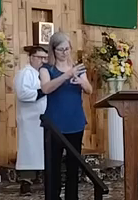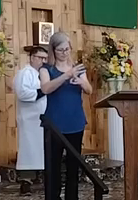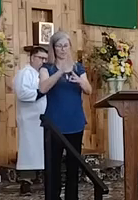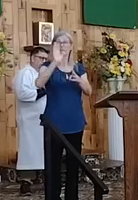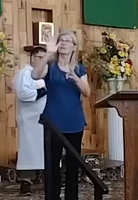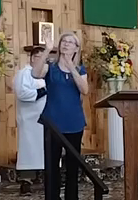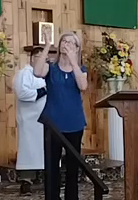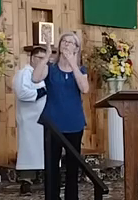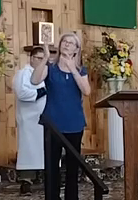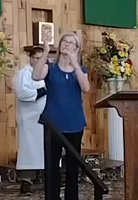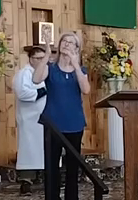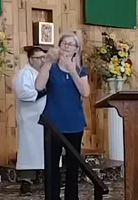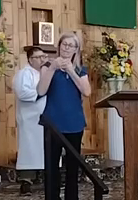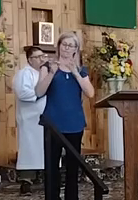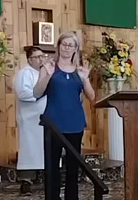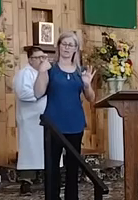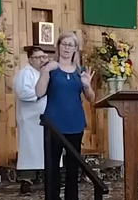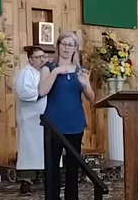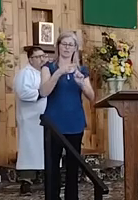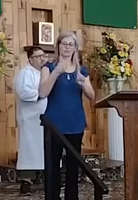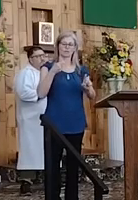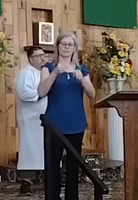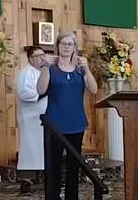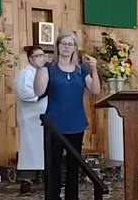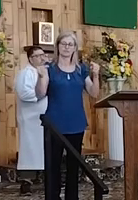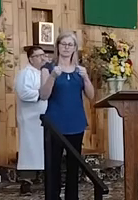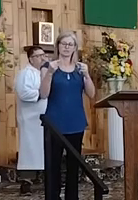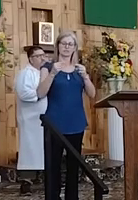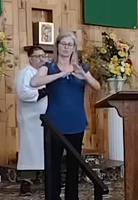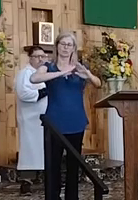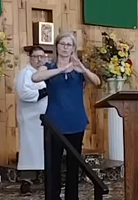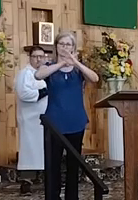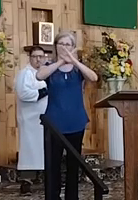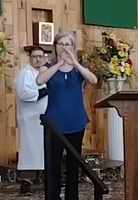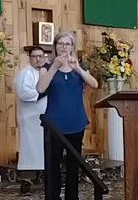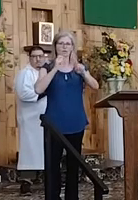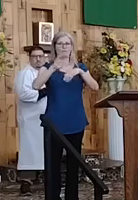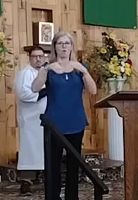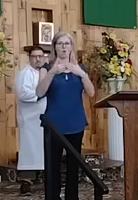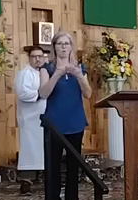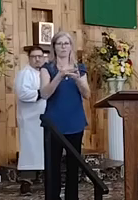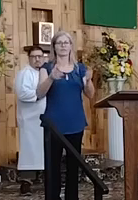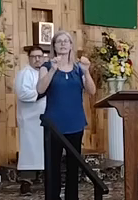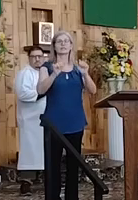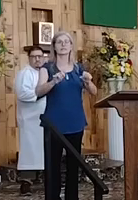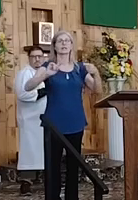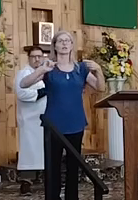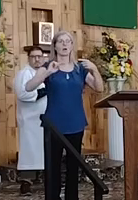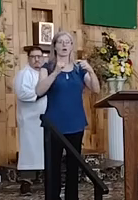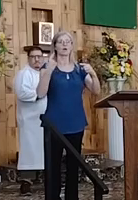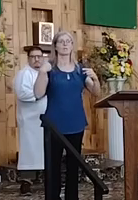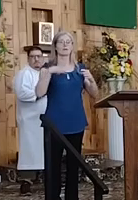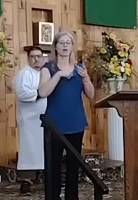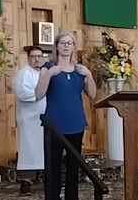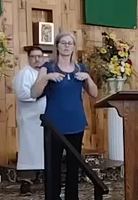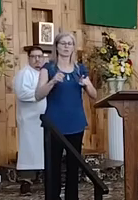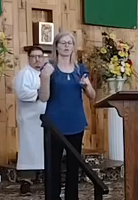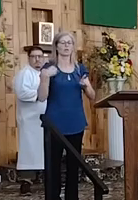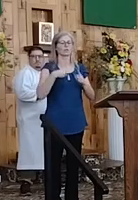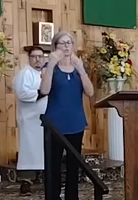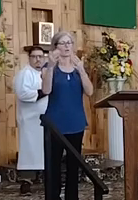In your mercy, keep us free from sin. Protect us from all that would harm us, as we await with